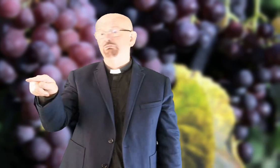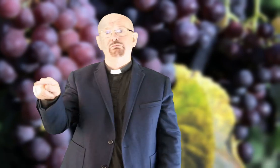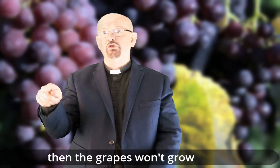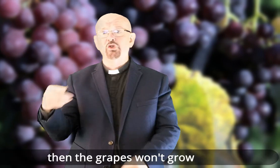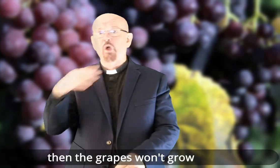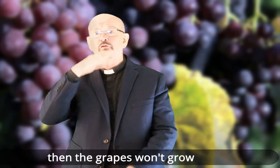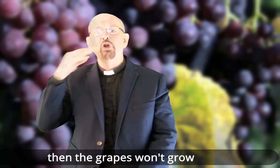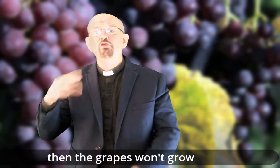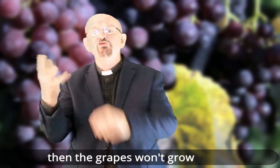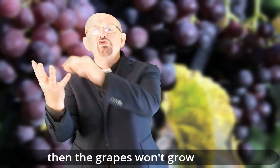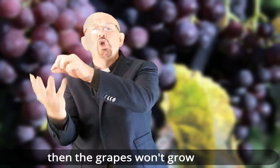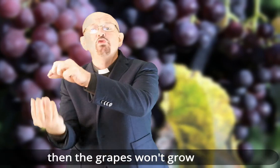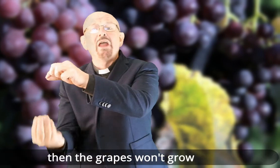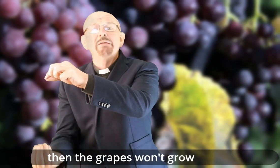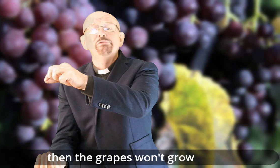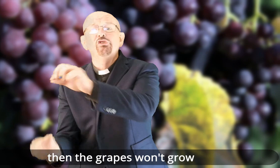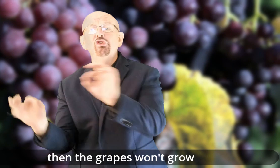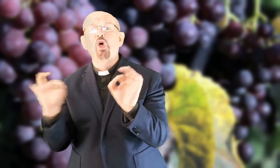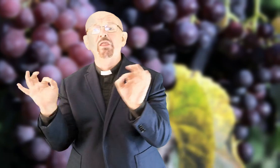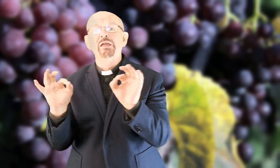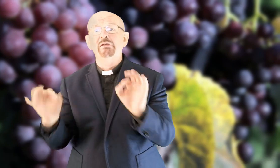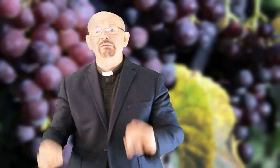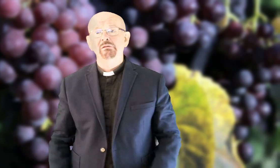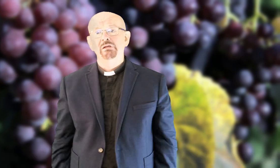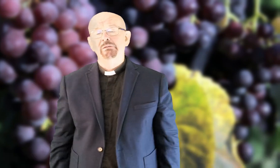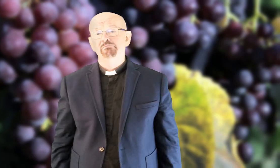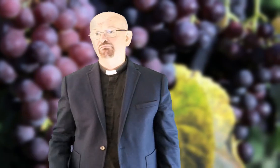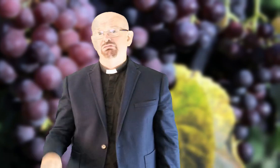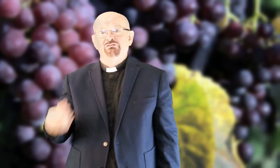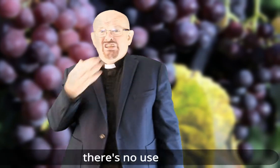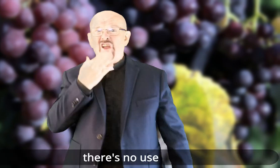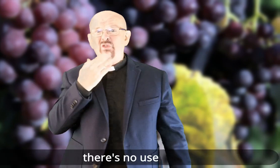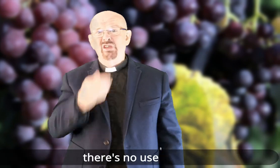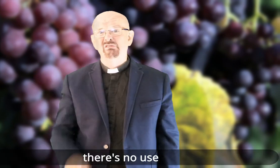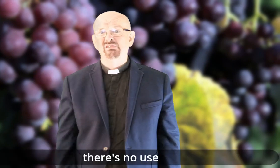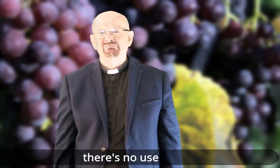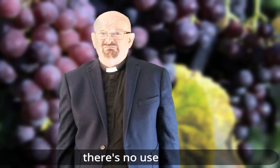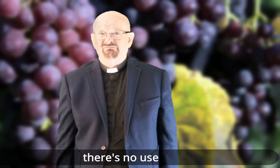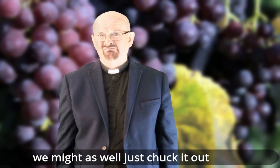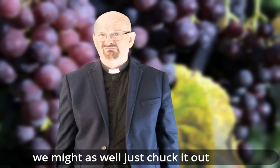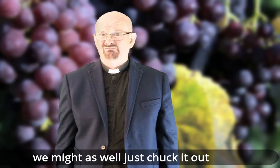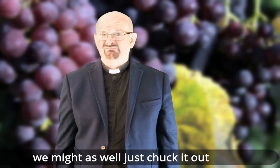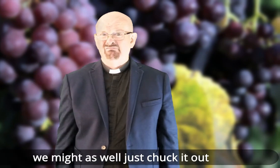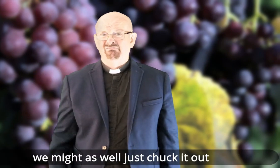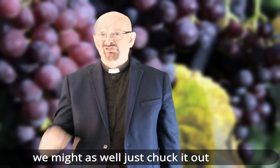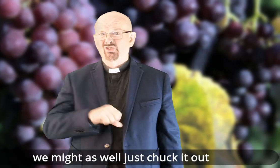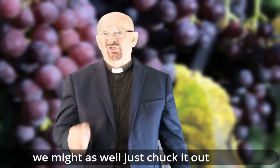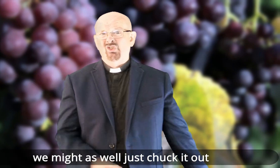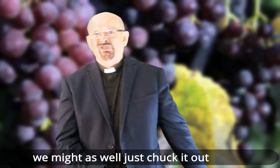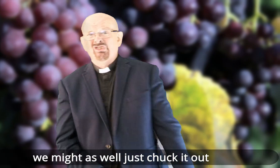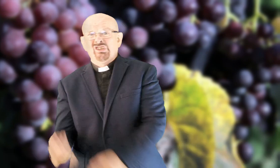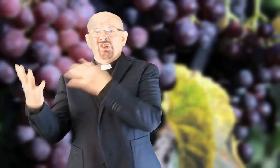then the grapes won't grow. There's no use. You might as well just chuck it out.